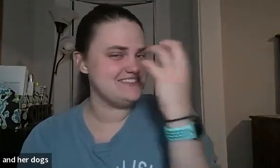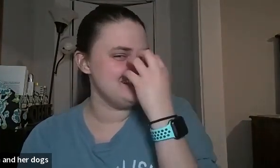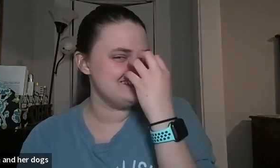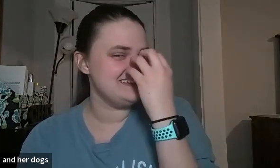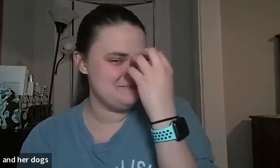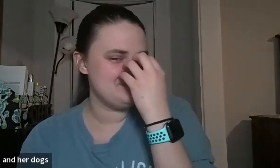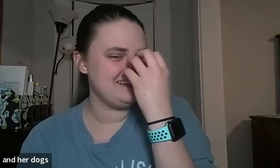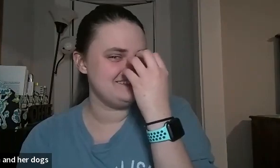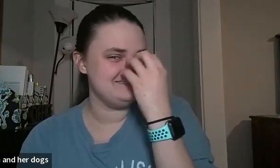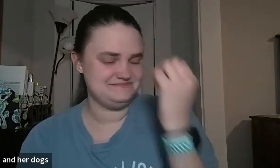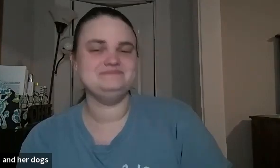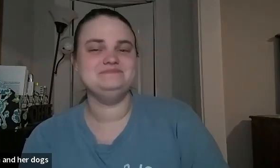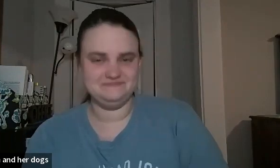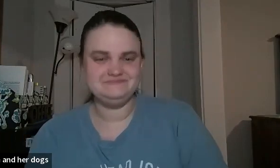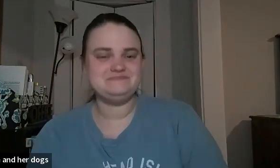the nose. Yep, clown. Mm-hmm.